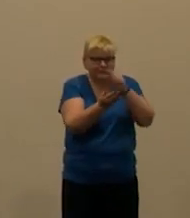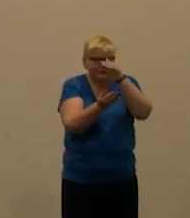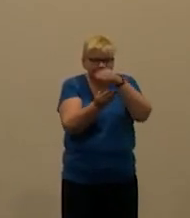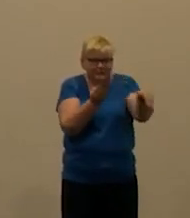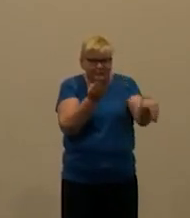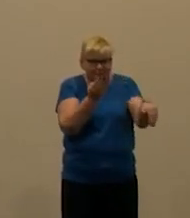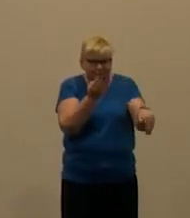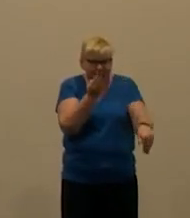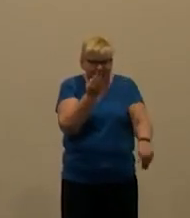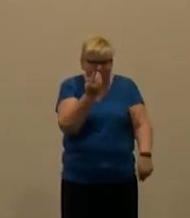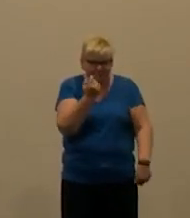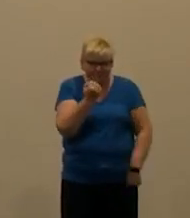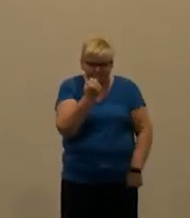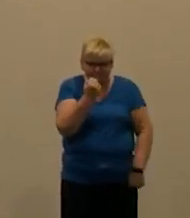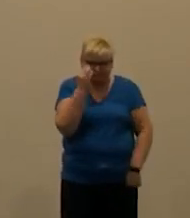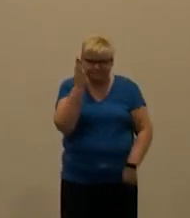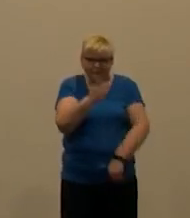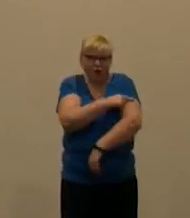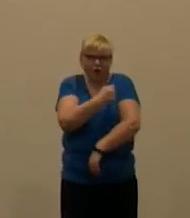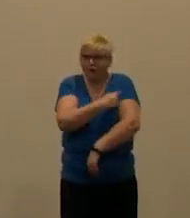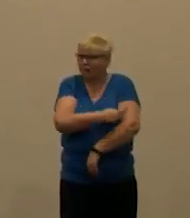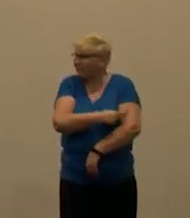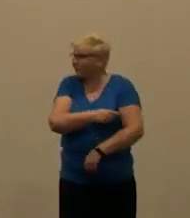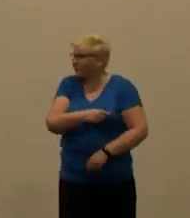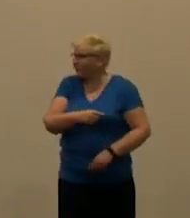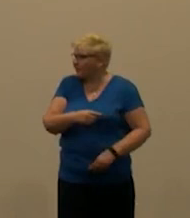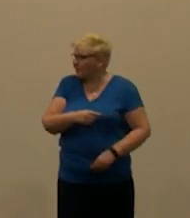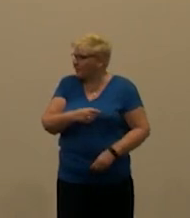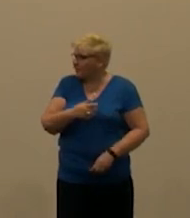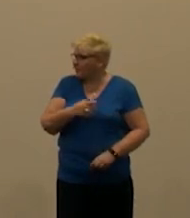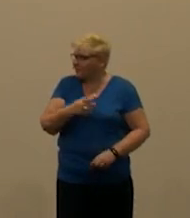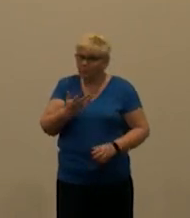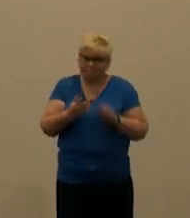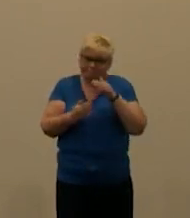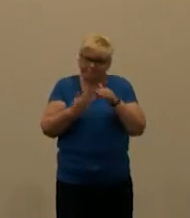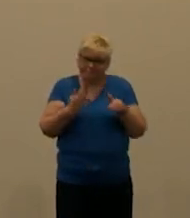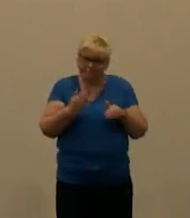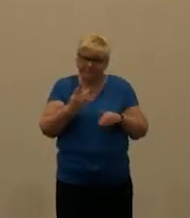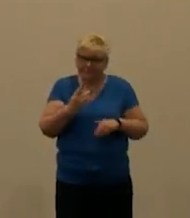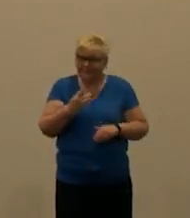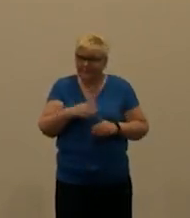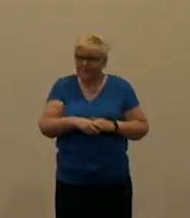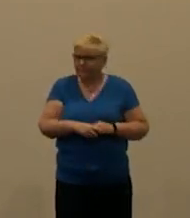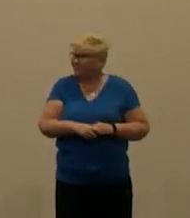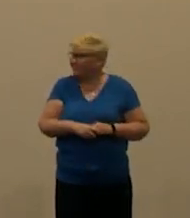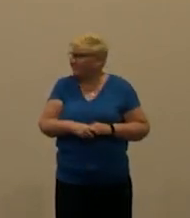I've lost. I go to the hospital and have some troubles here. And at the end,